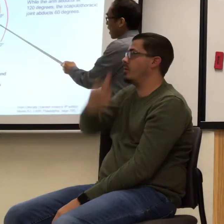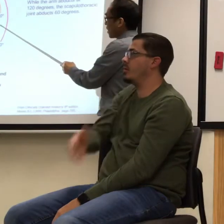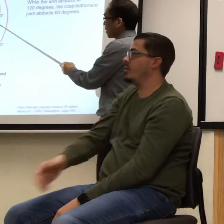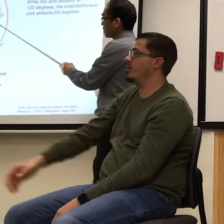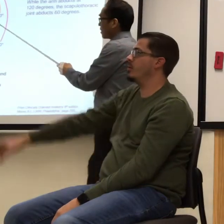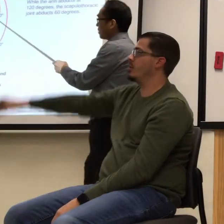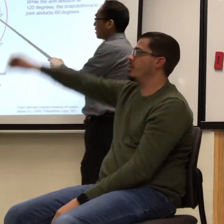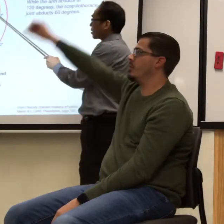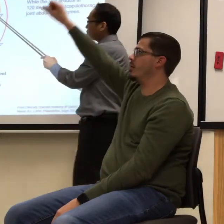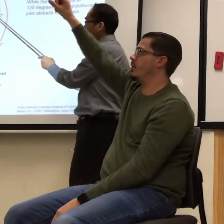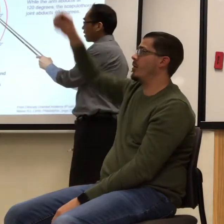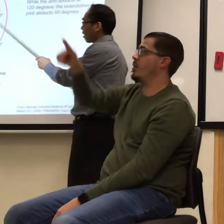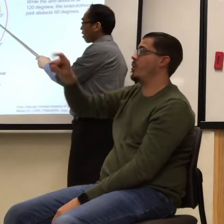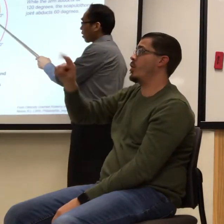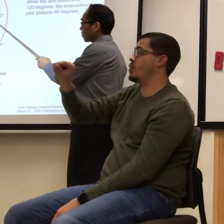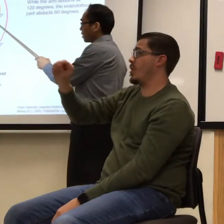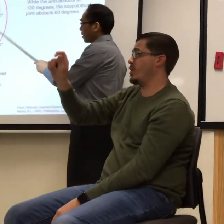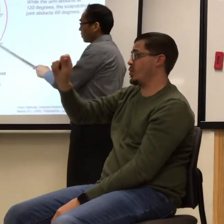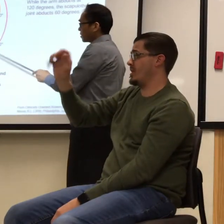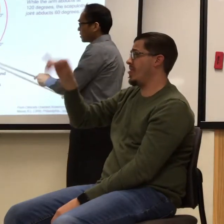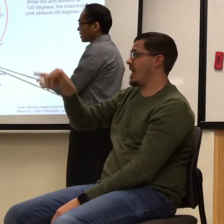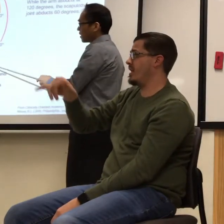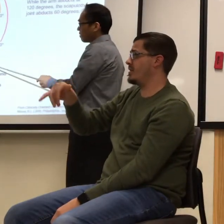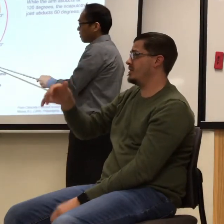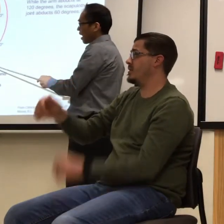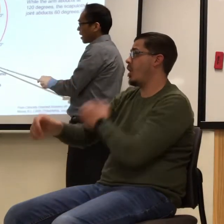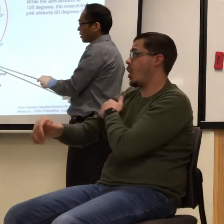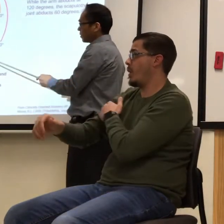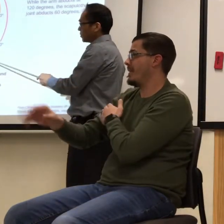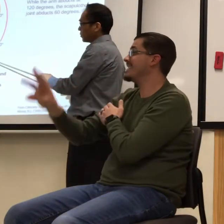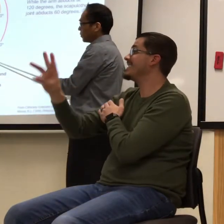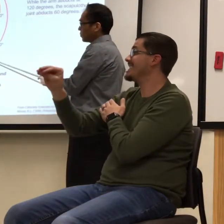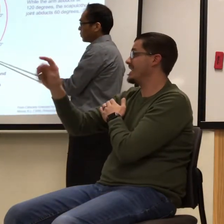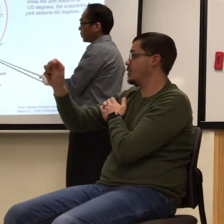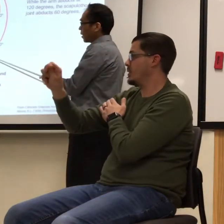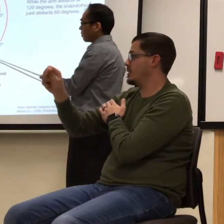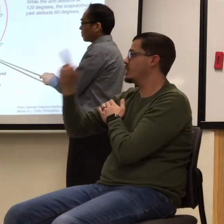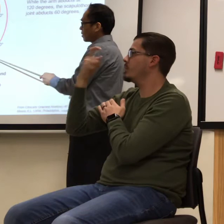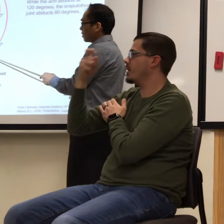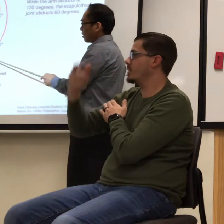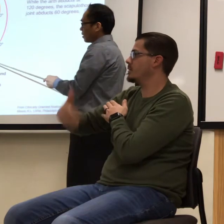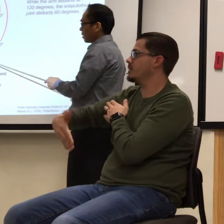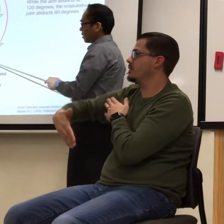120 of that is the abduction of the arm, but 60 of that is due to